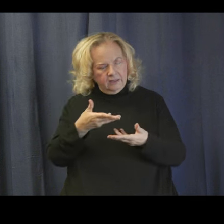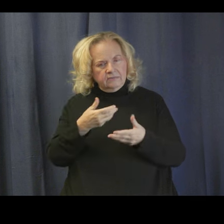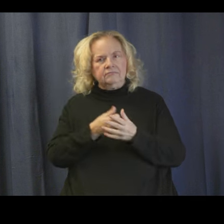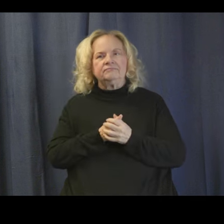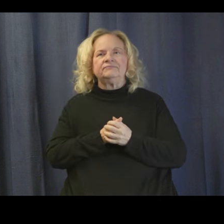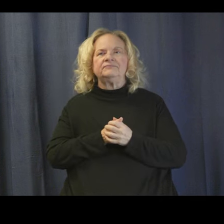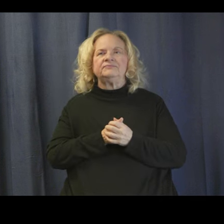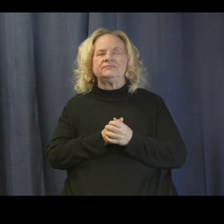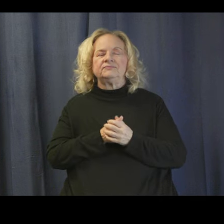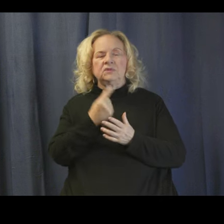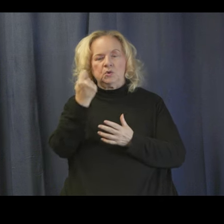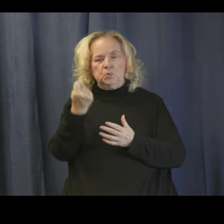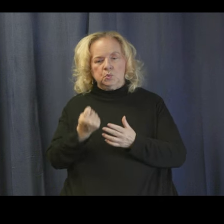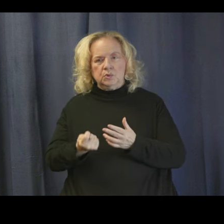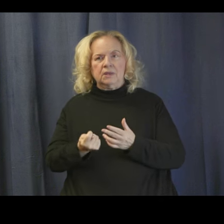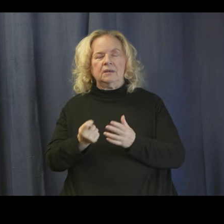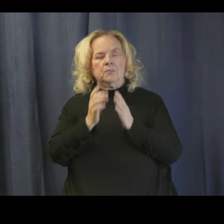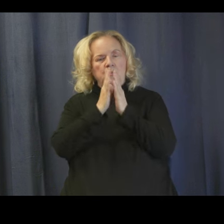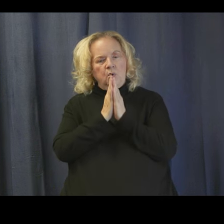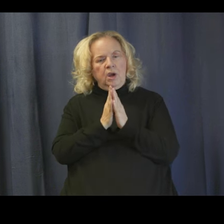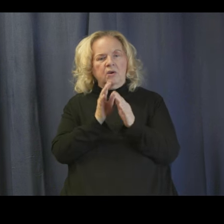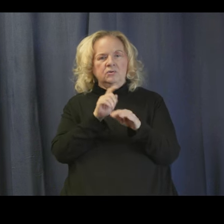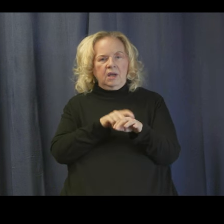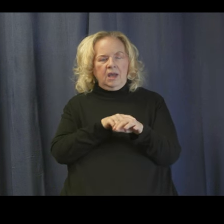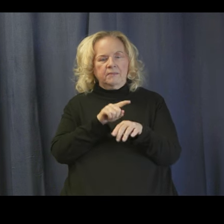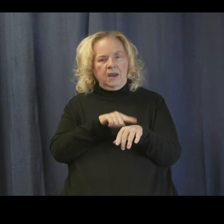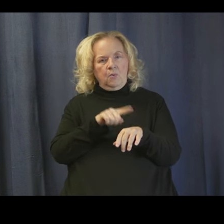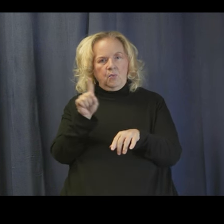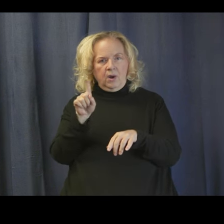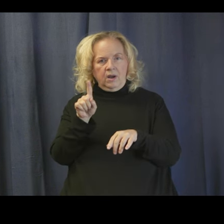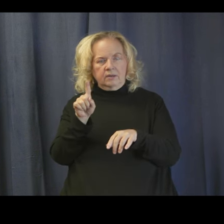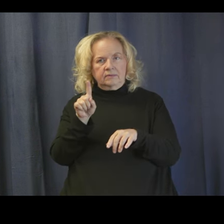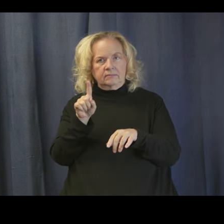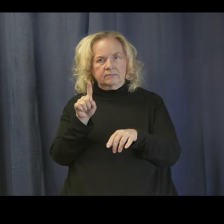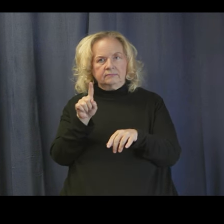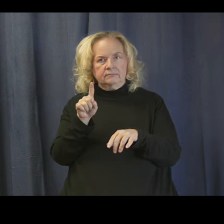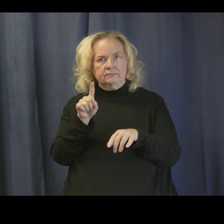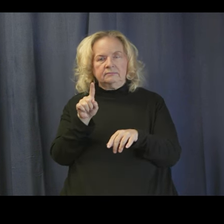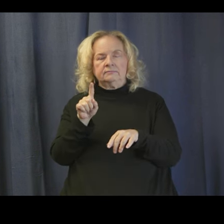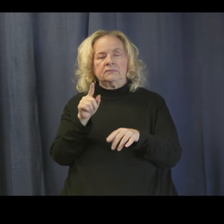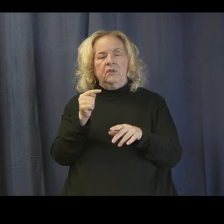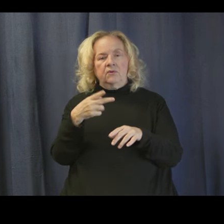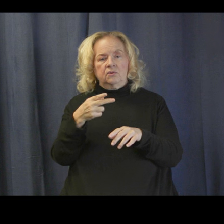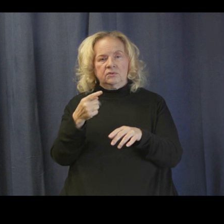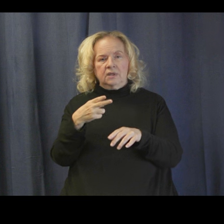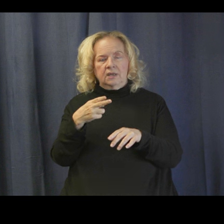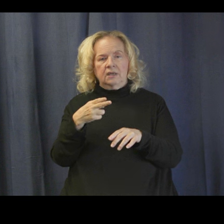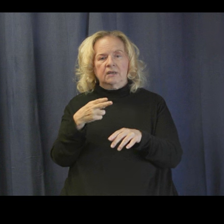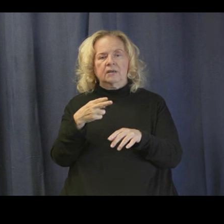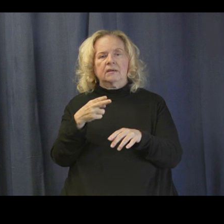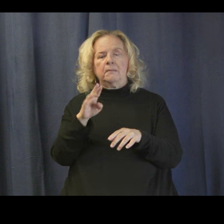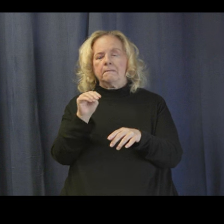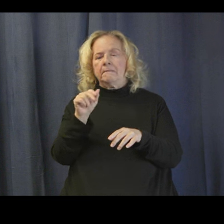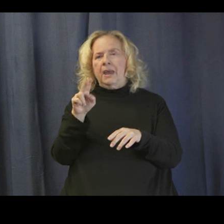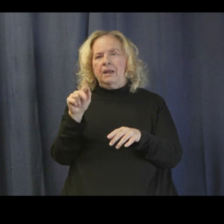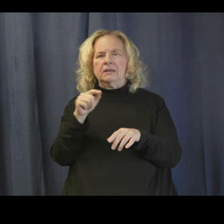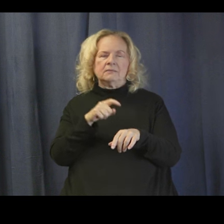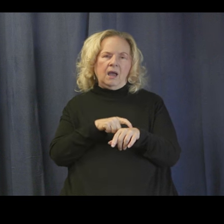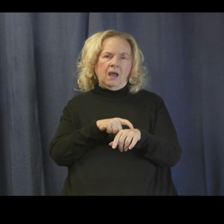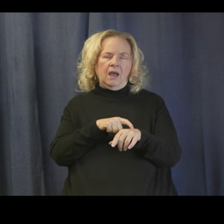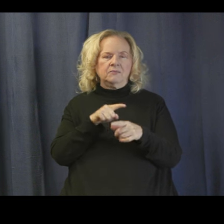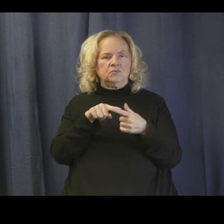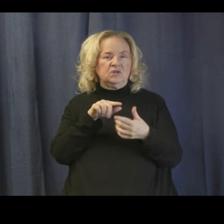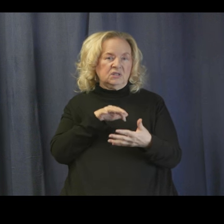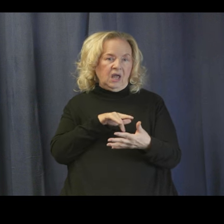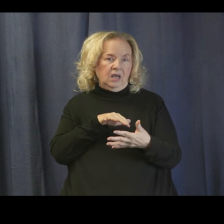Everyone is invited. On Tuesdays, we have a prayer time at 1 p.m. And on Thursdays, we have manna